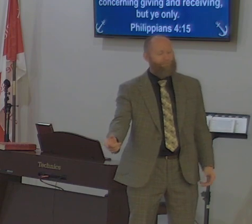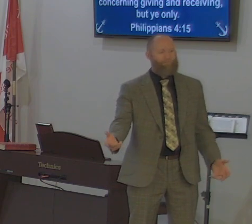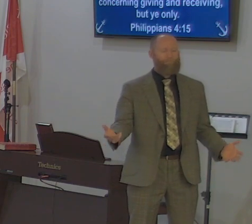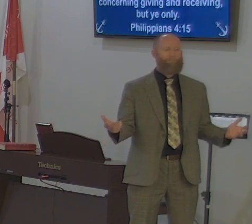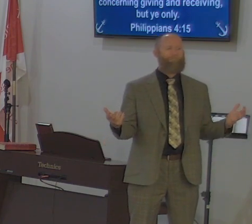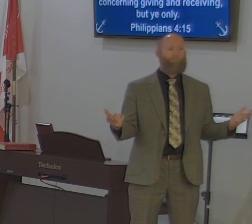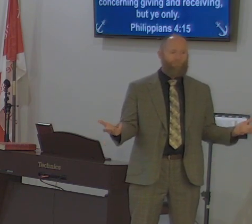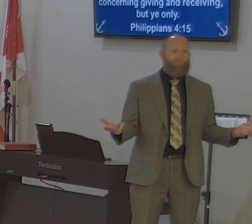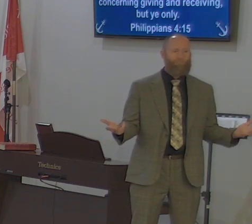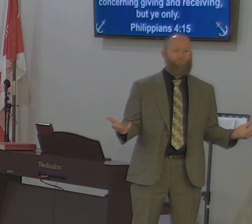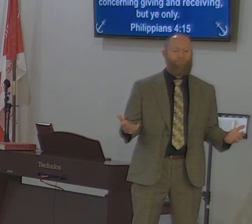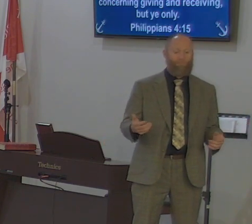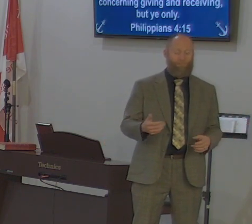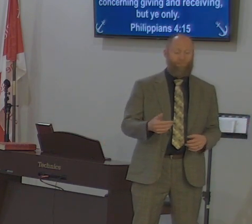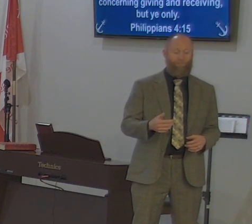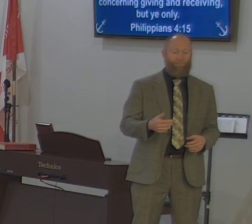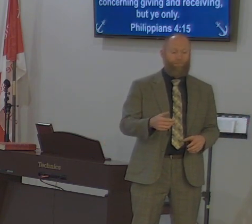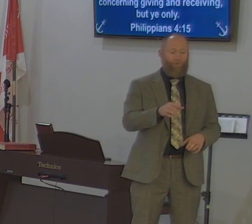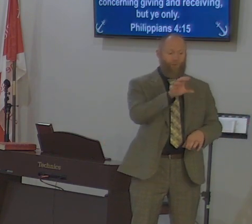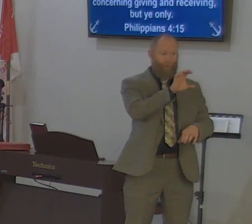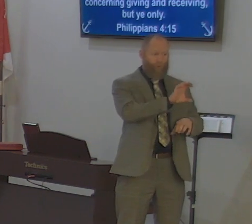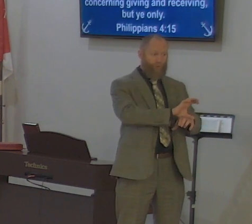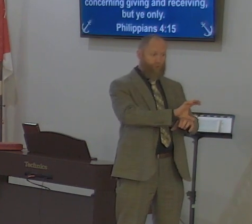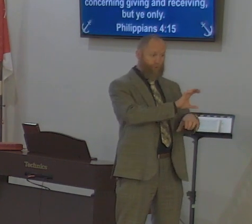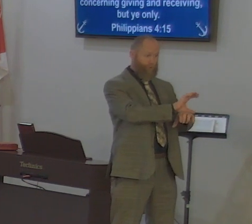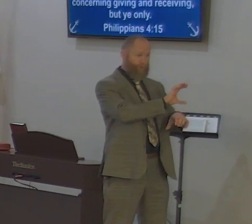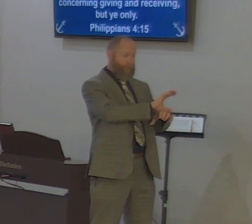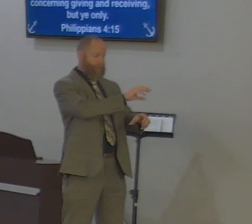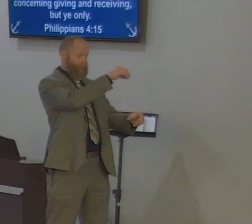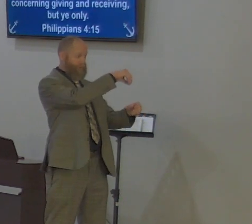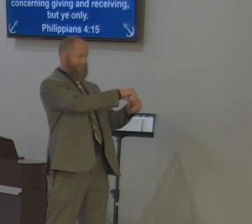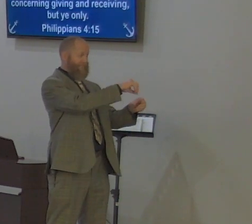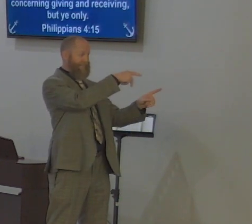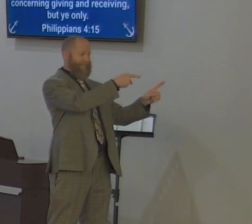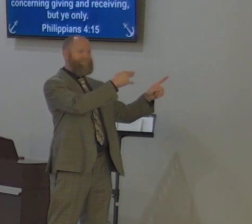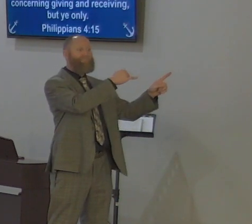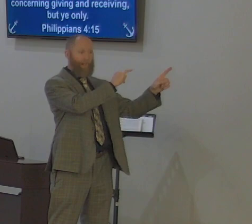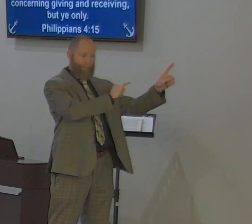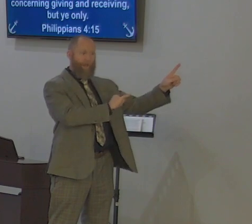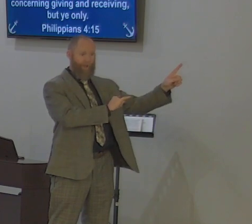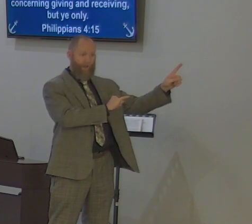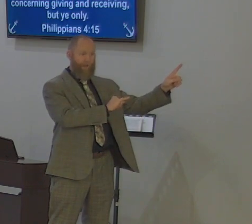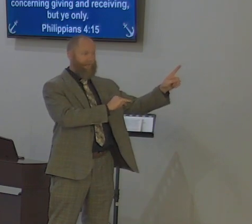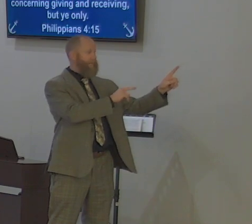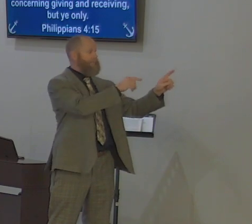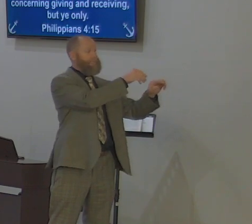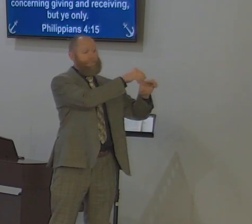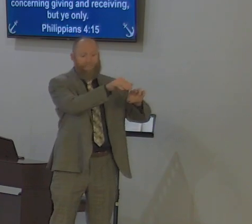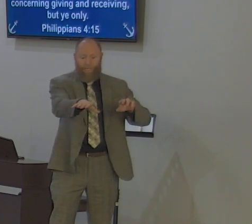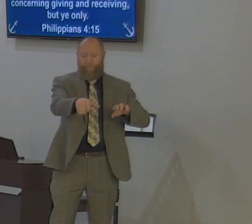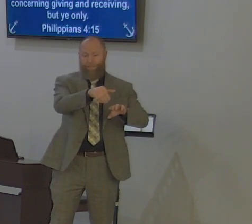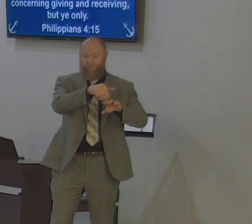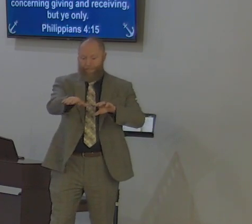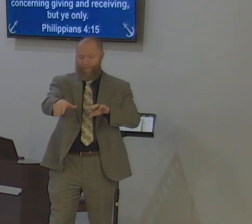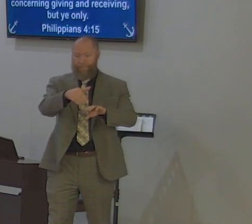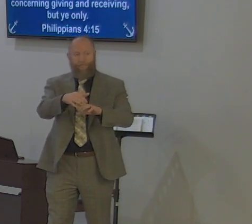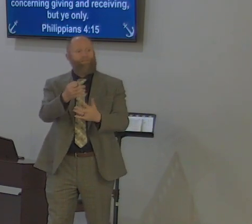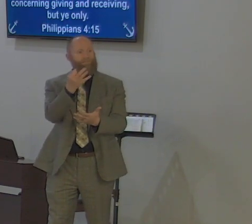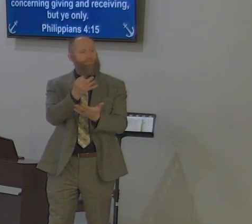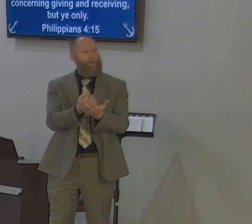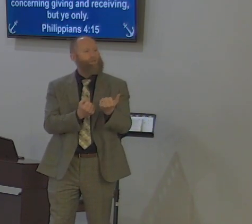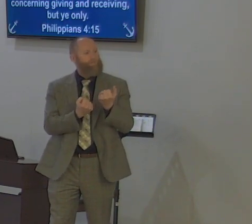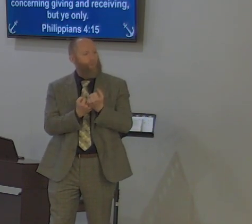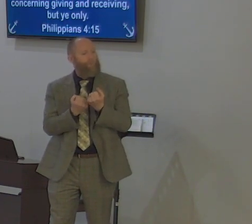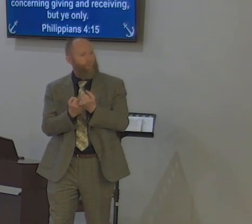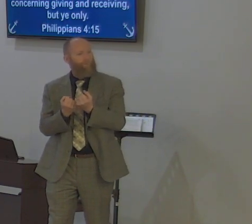Philippi, that they had been sending to him some kind of financial support to help him along the way. That's